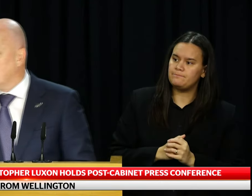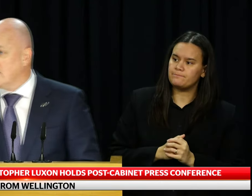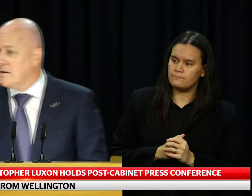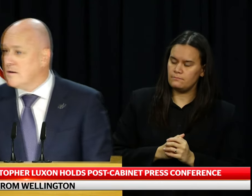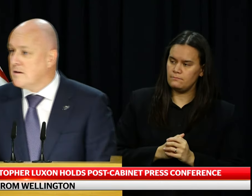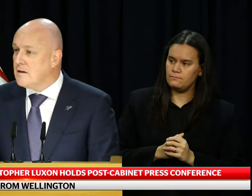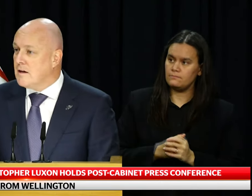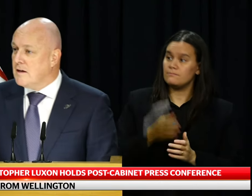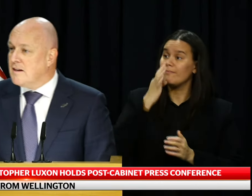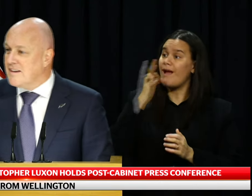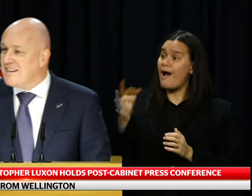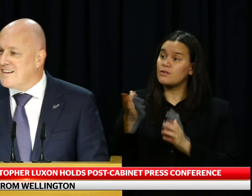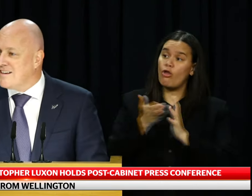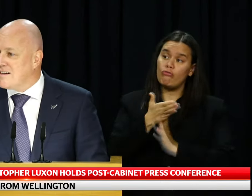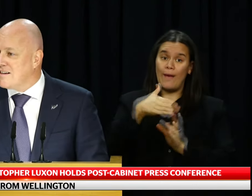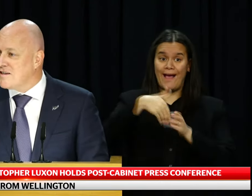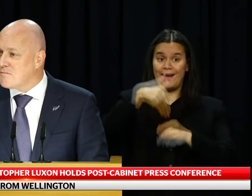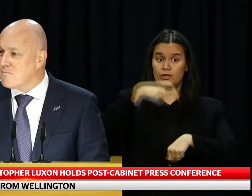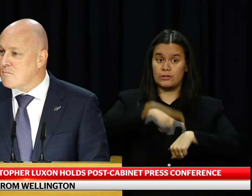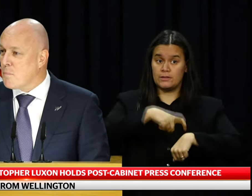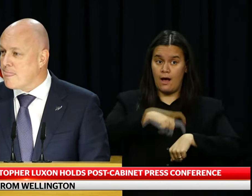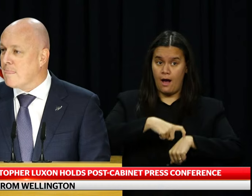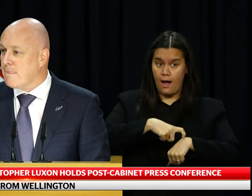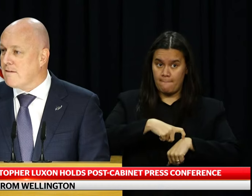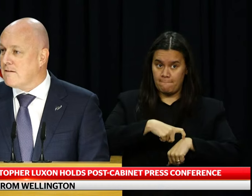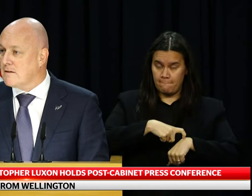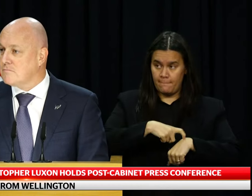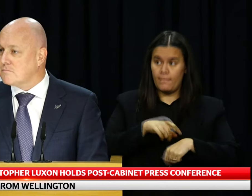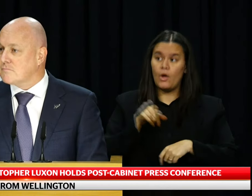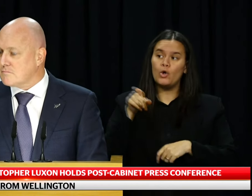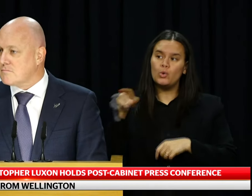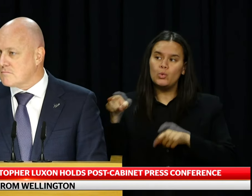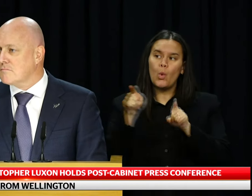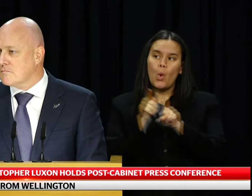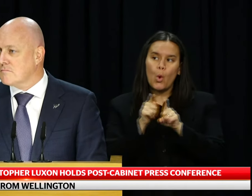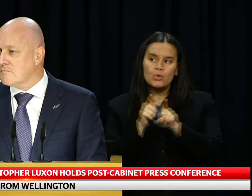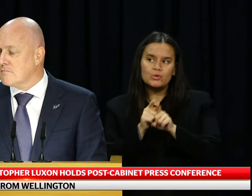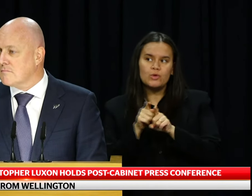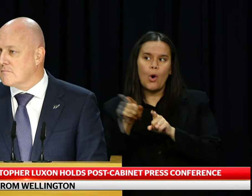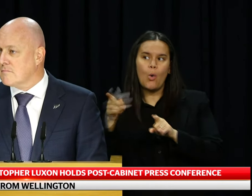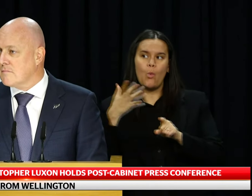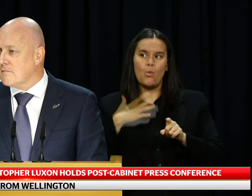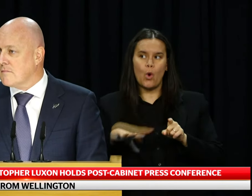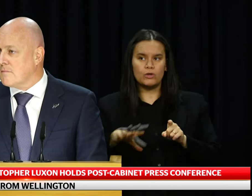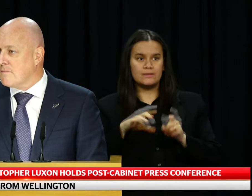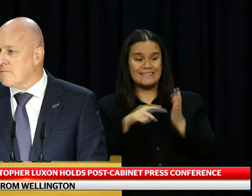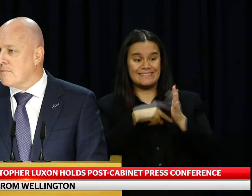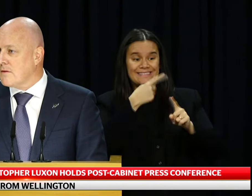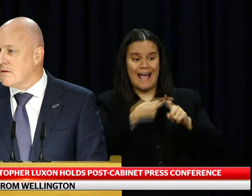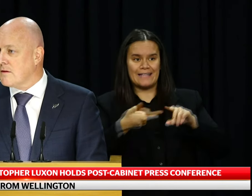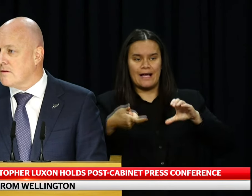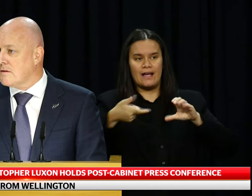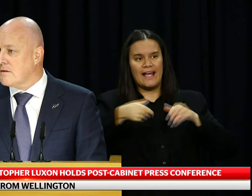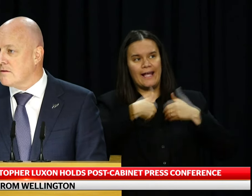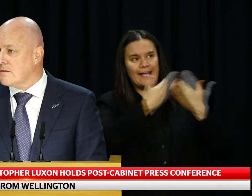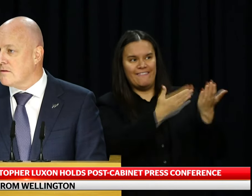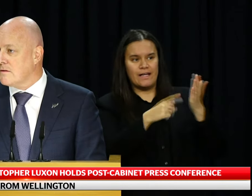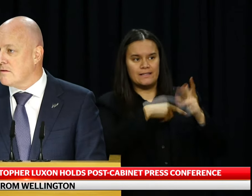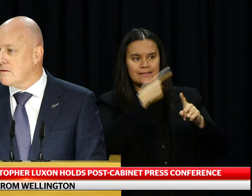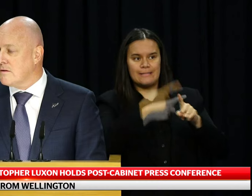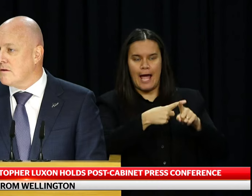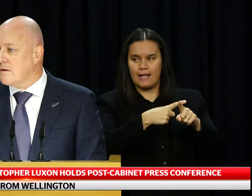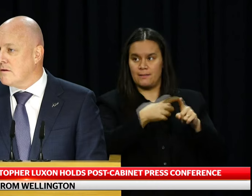You are in the election campaign, you obviously had another revenue raising measure in the foreign buyer tax. that's now gone. Are you looking for a